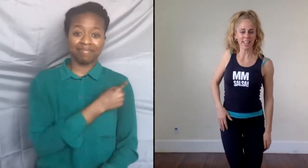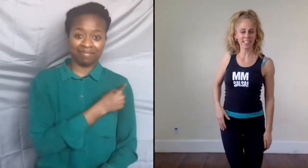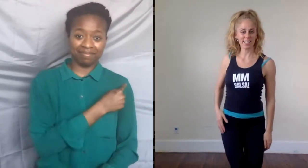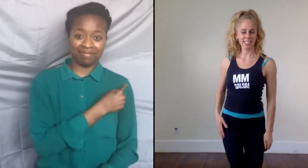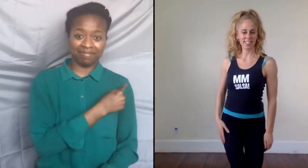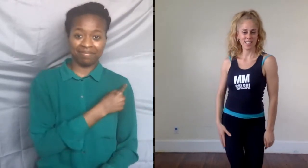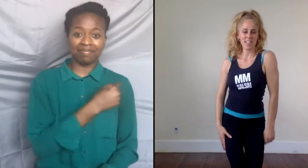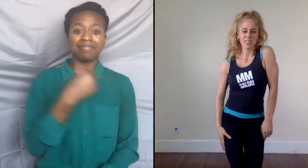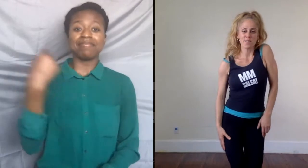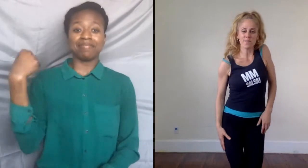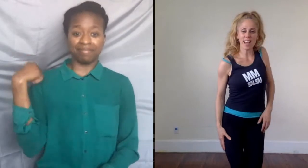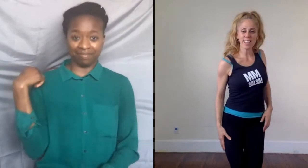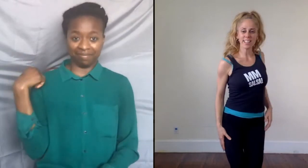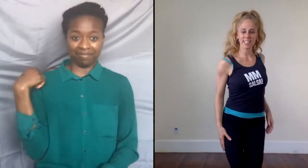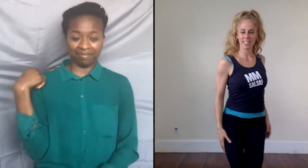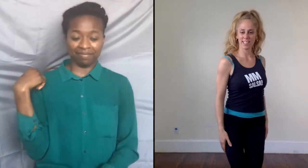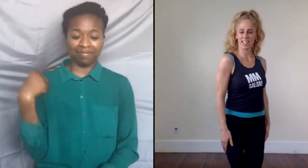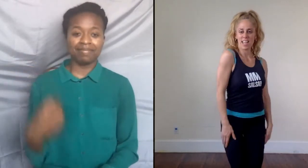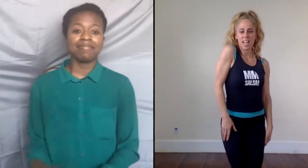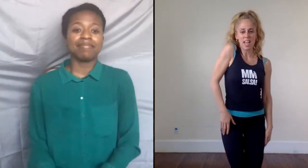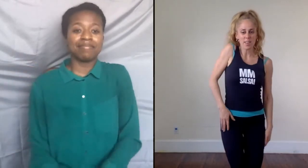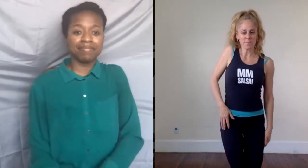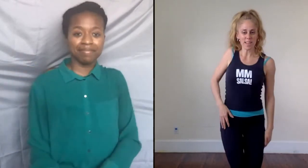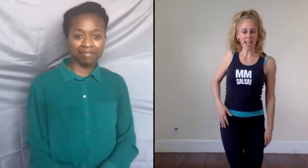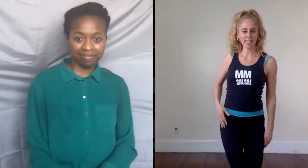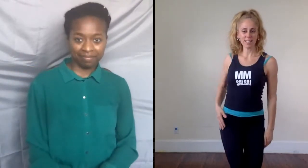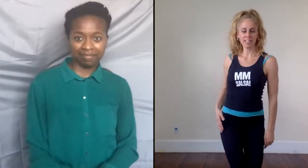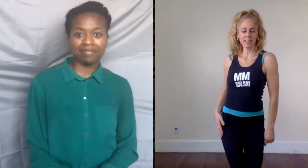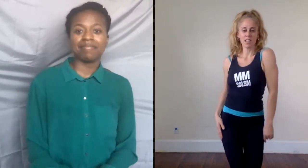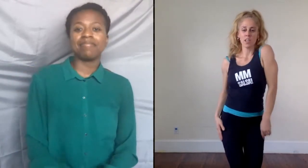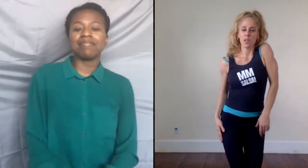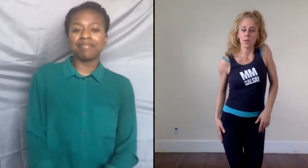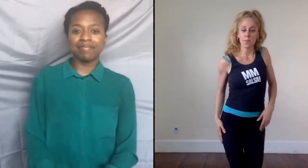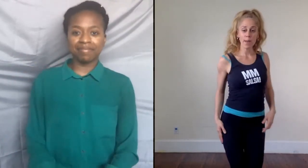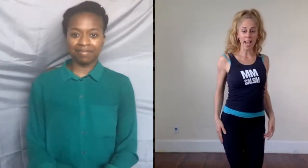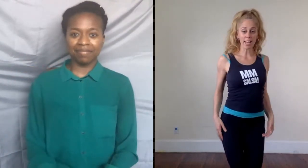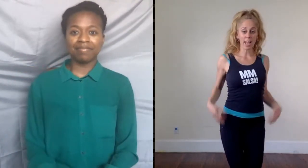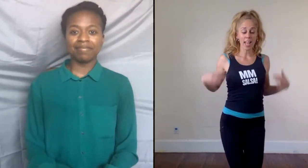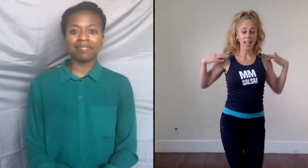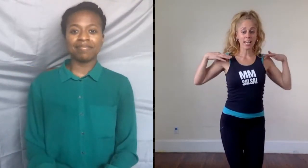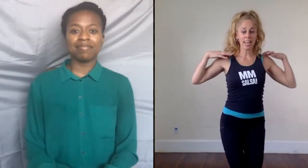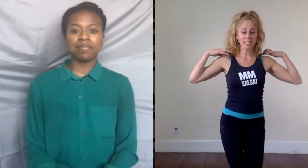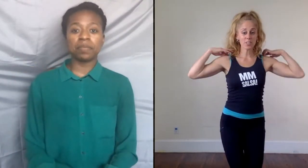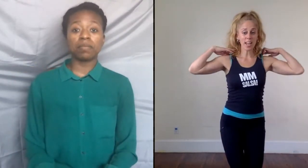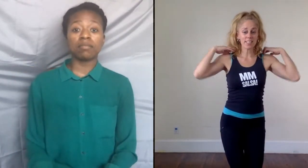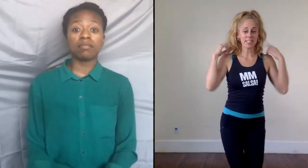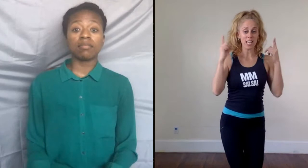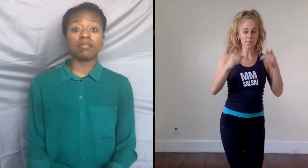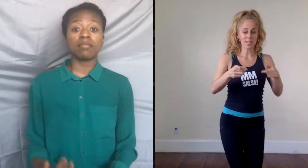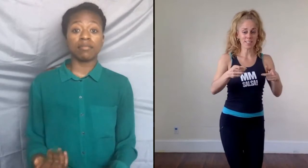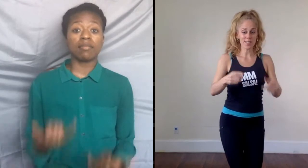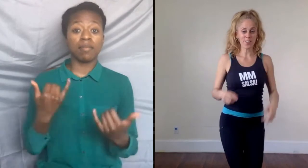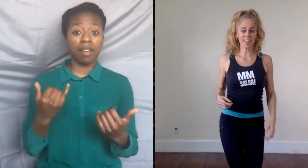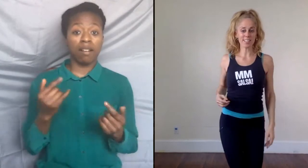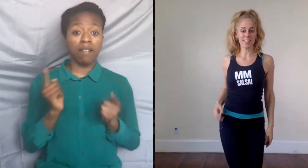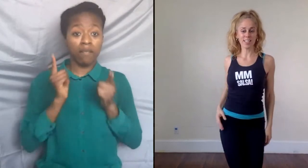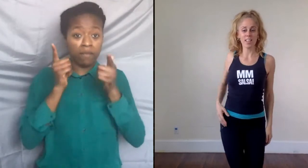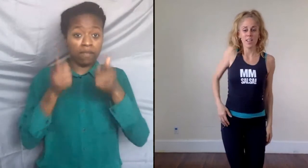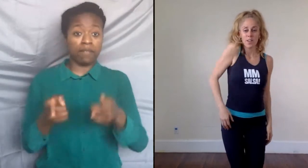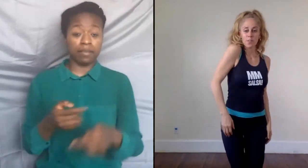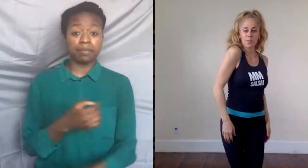back, back, and back, back. Let's try the same to the